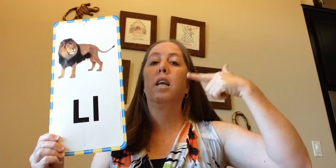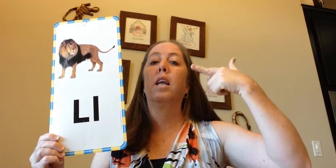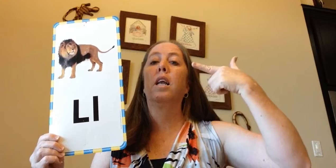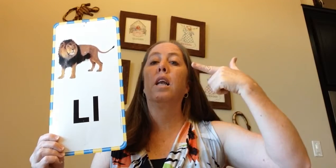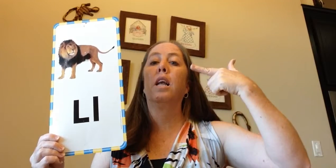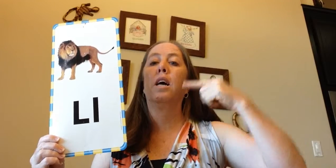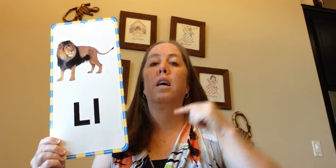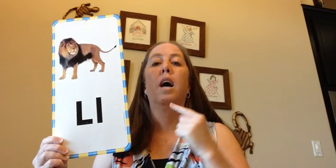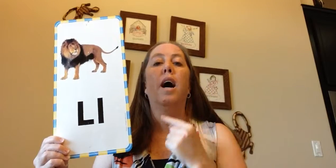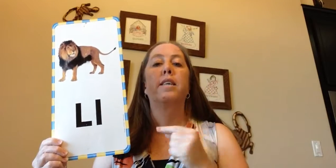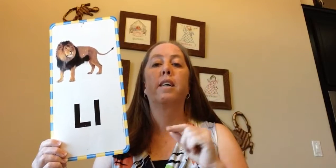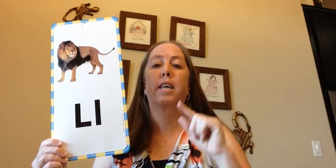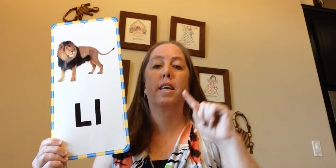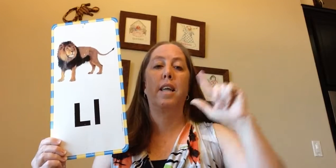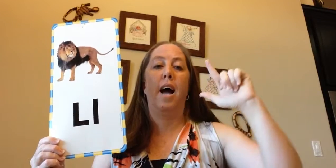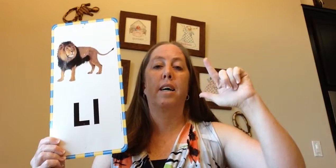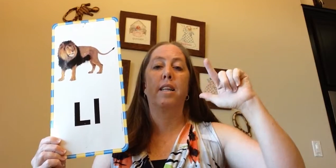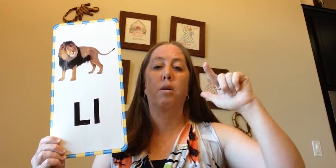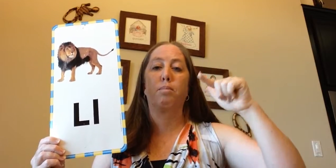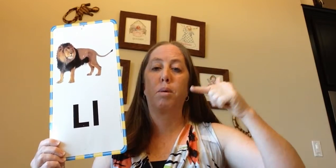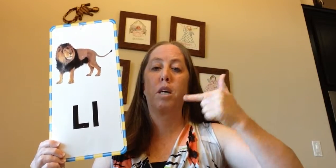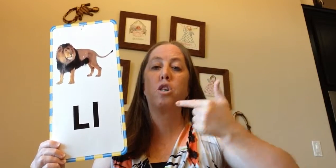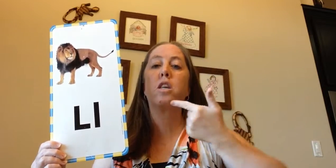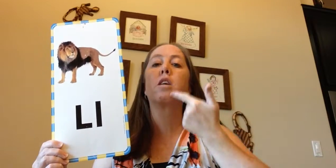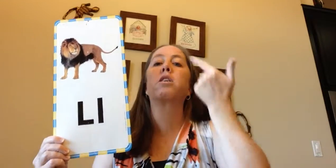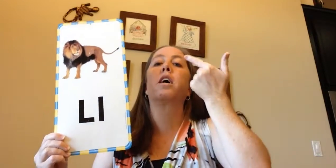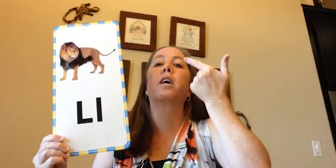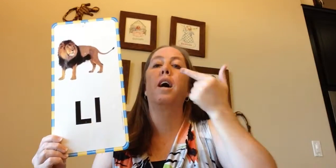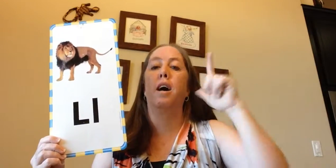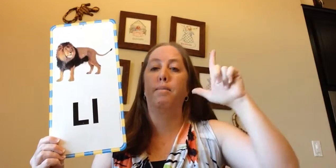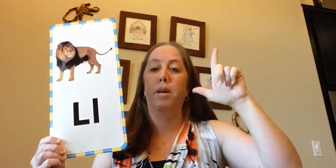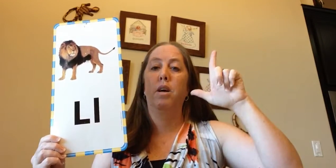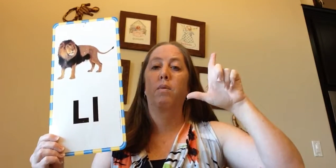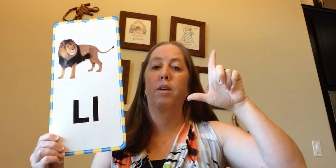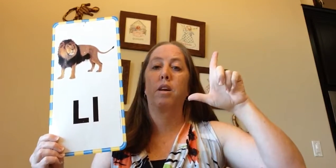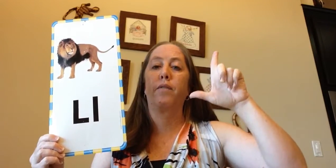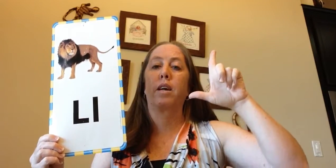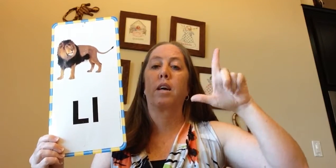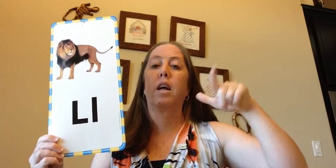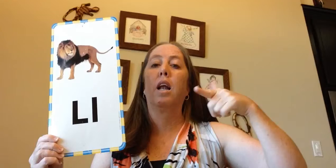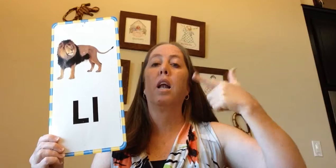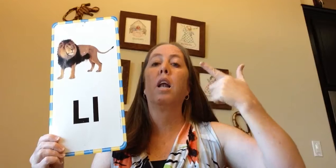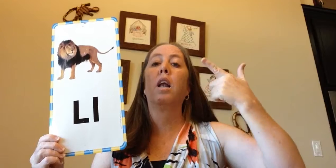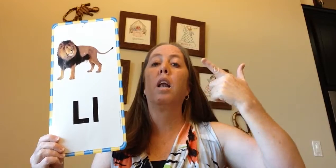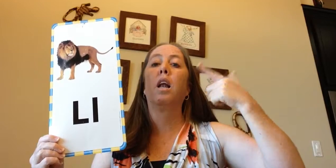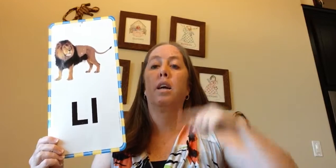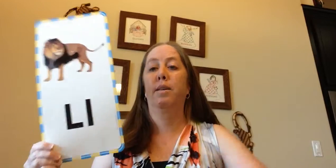Ooh. Ooh. I tell the kids to act like they're pushing their tongue up with their finger. Ooh.